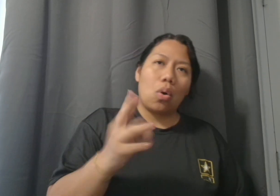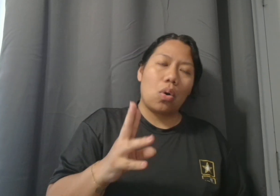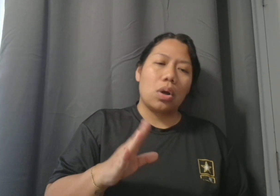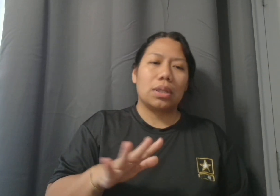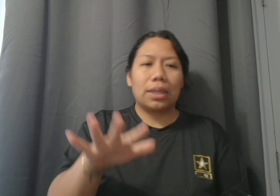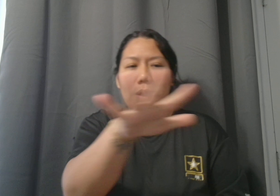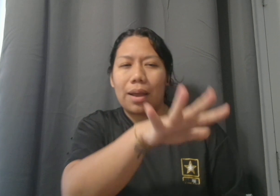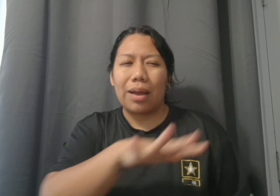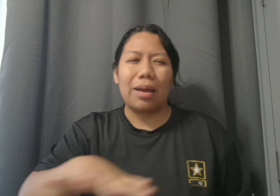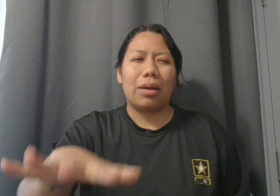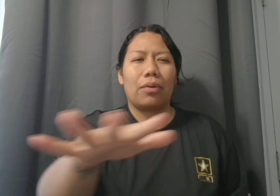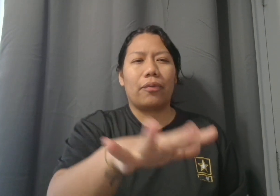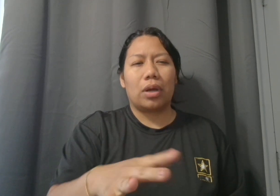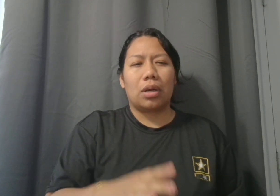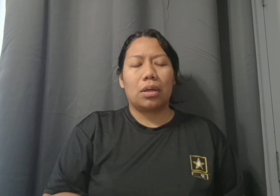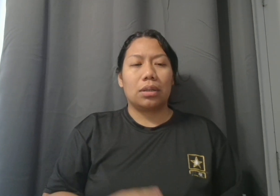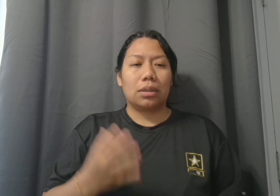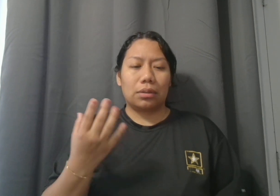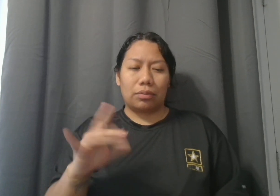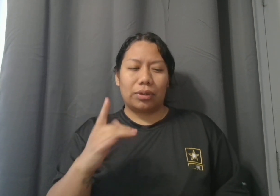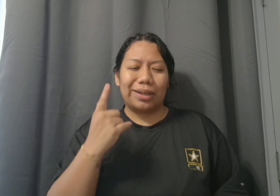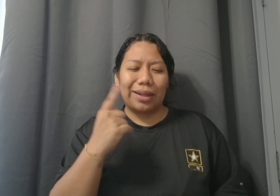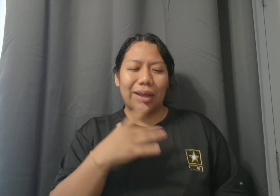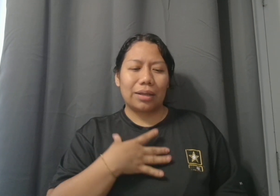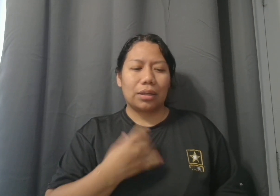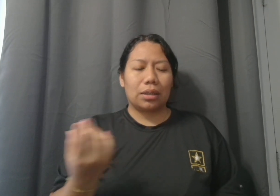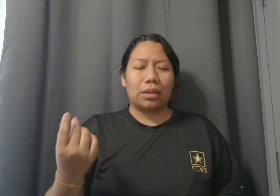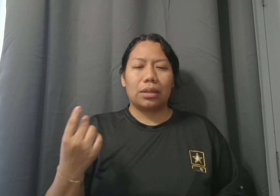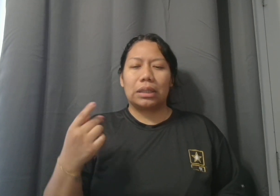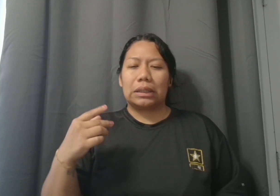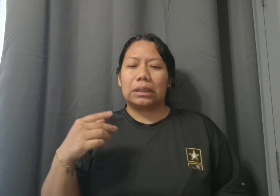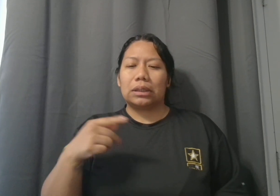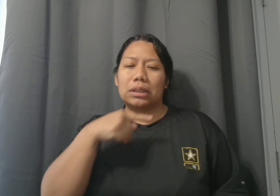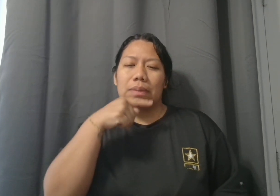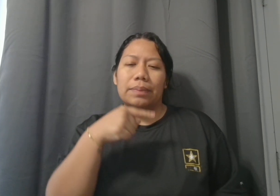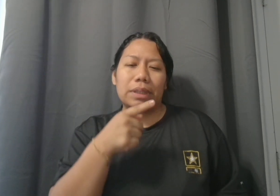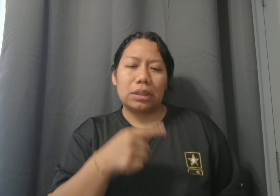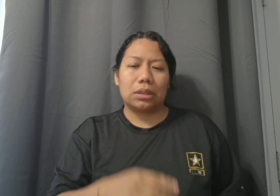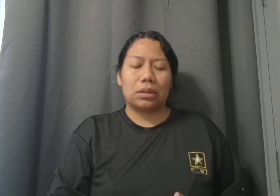will adversely affect the speech reading process, and know what to do about them.